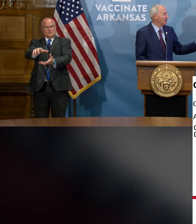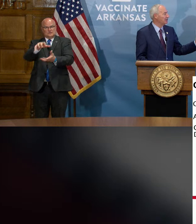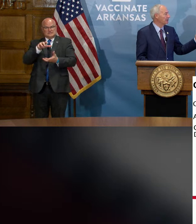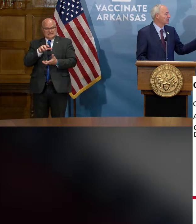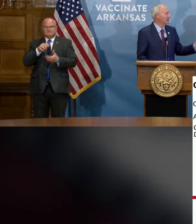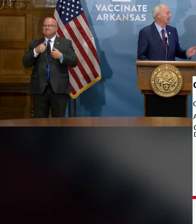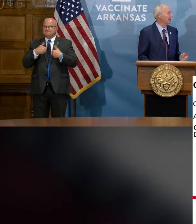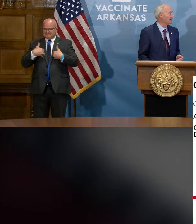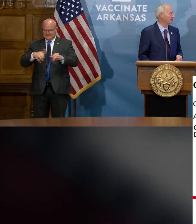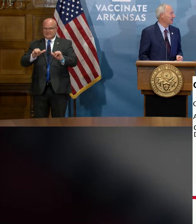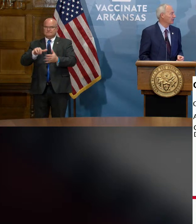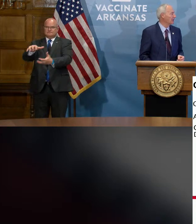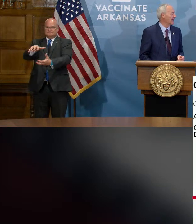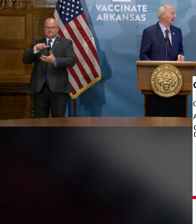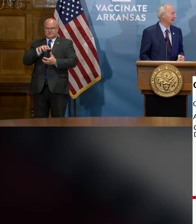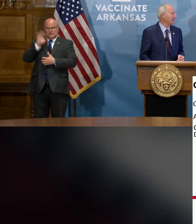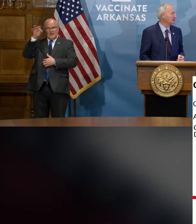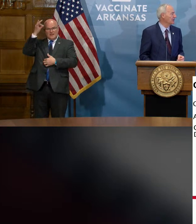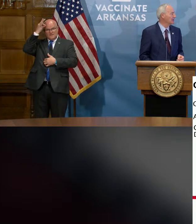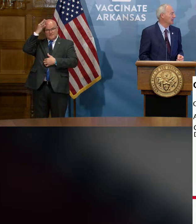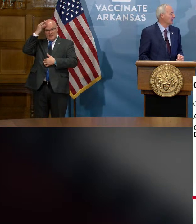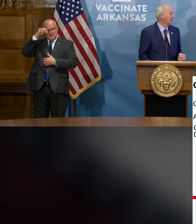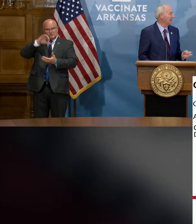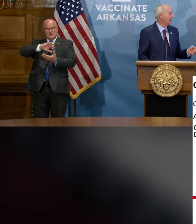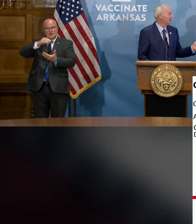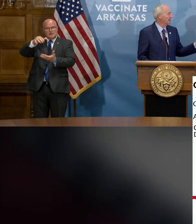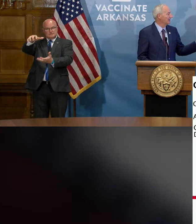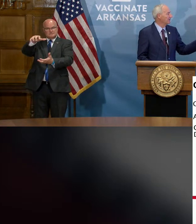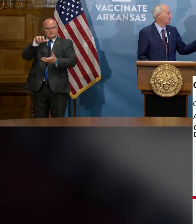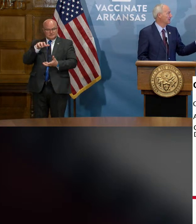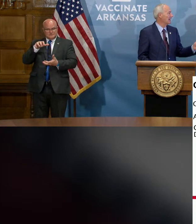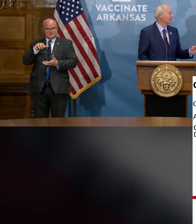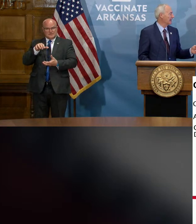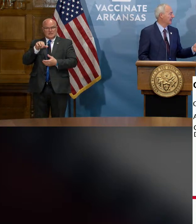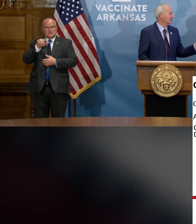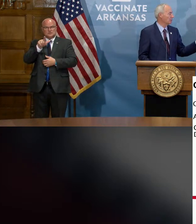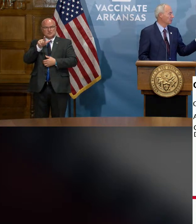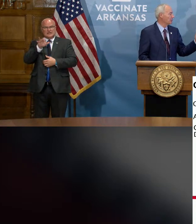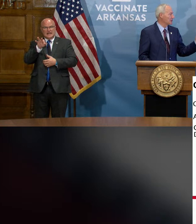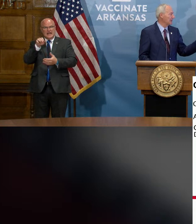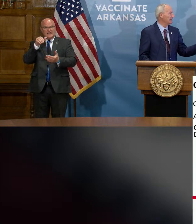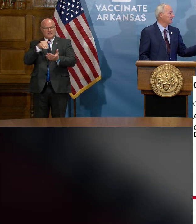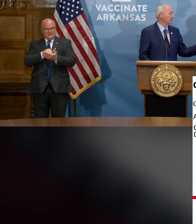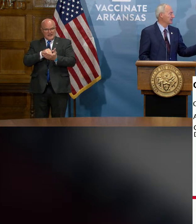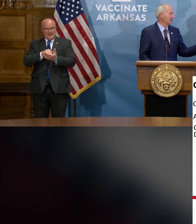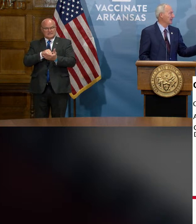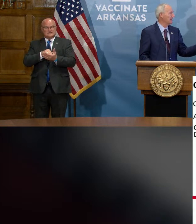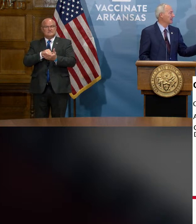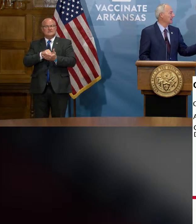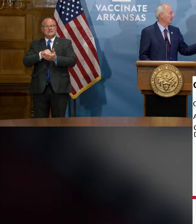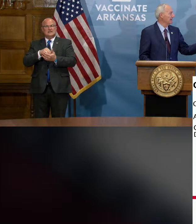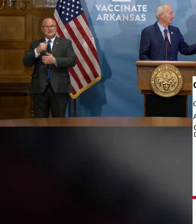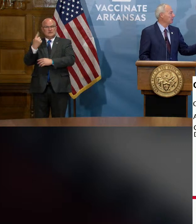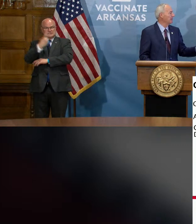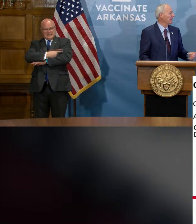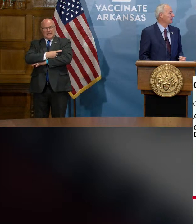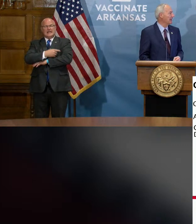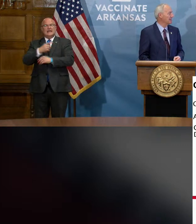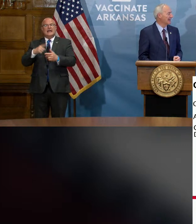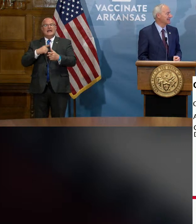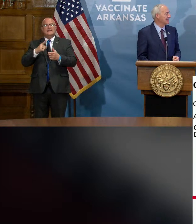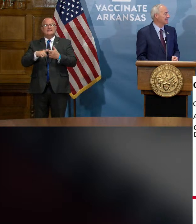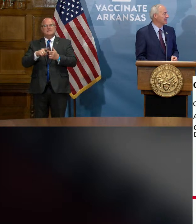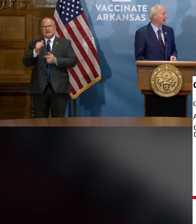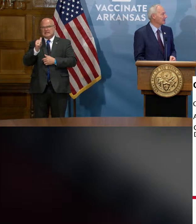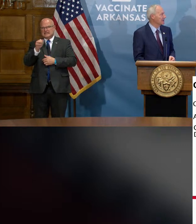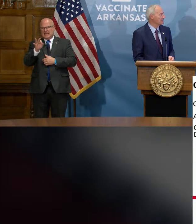We continue to receive our federal allocation, and 29,000 were received in the day. And then we've given